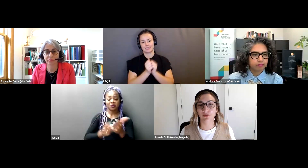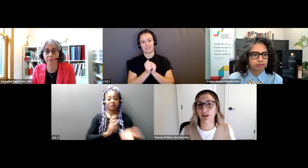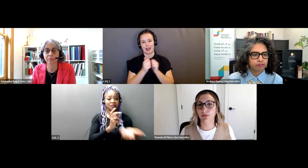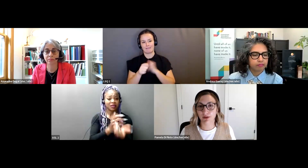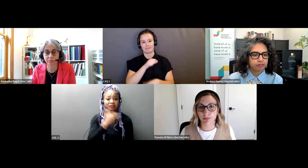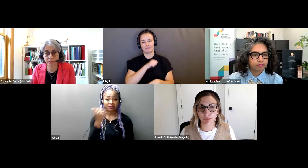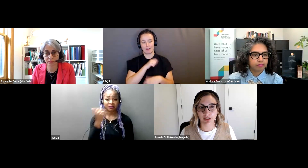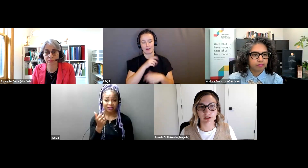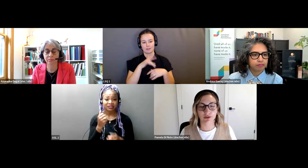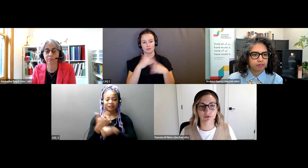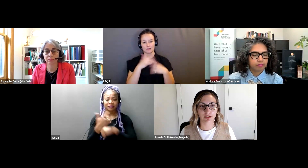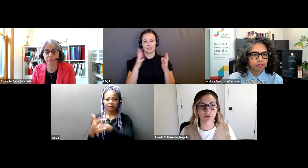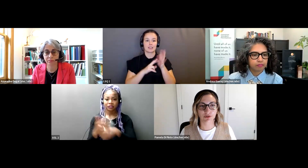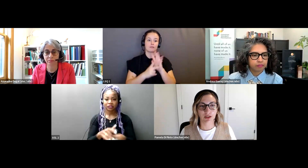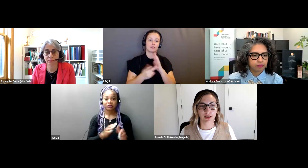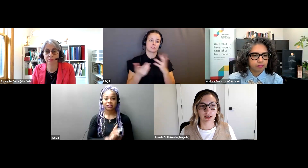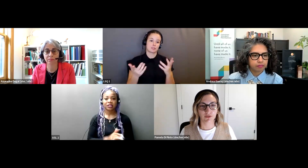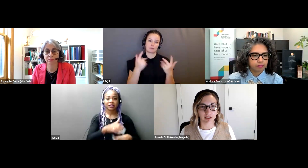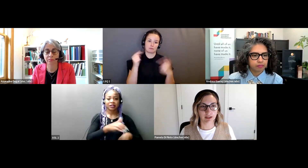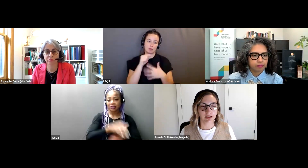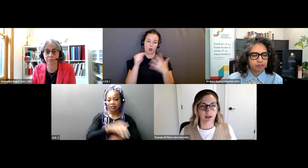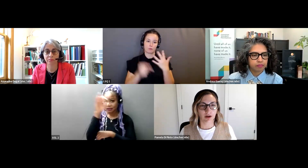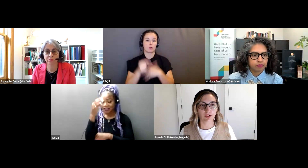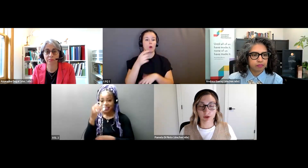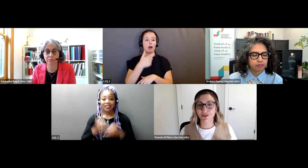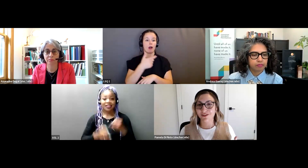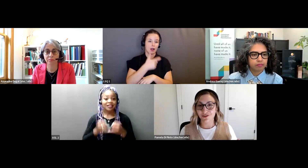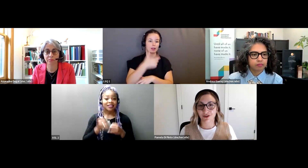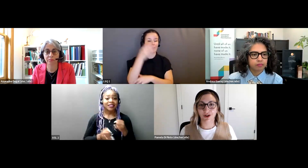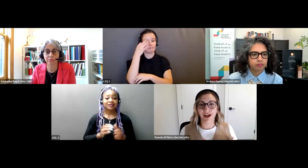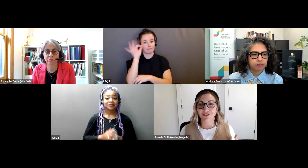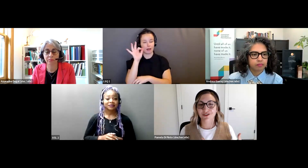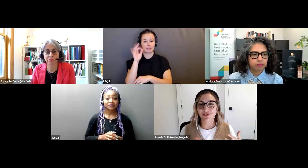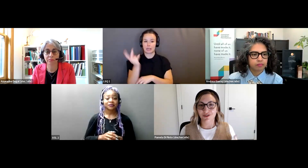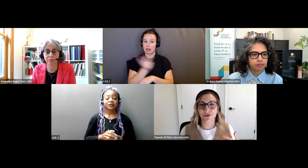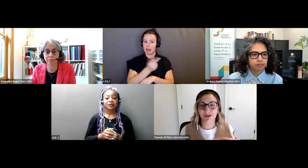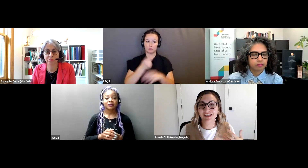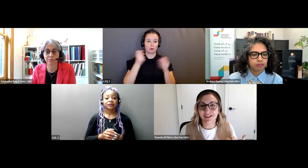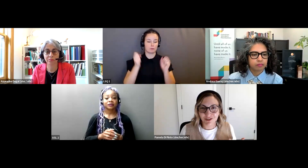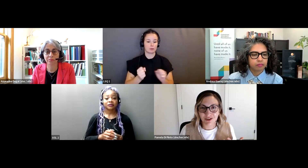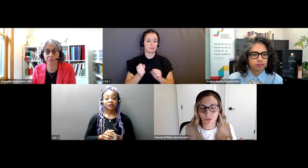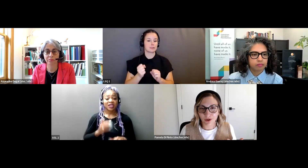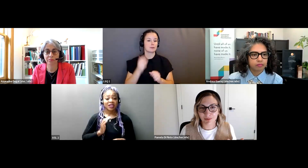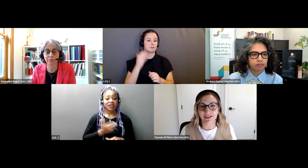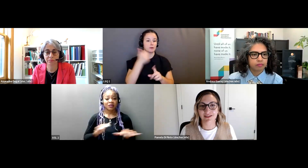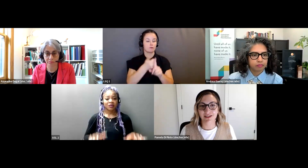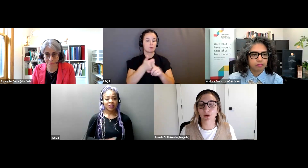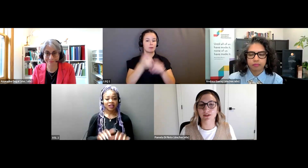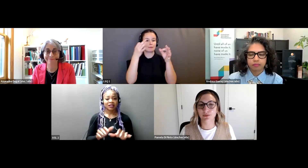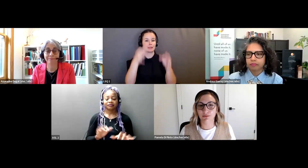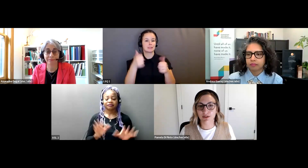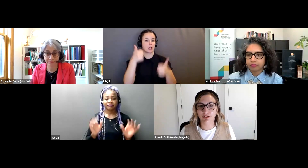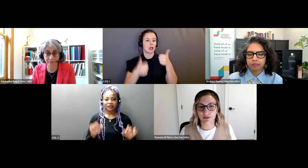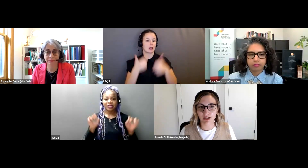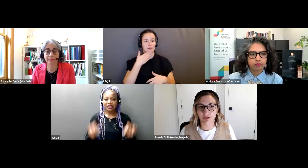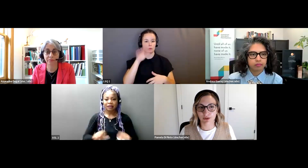options. They're available in both English and French. And finally, our actions do extend into the workplace as well.